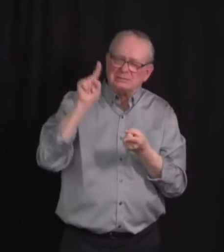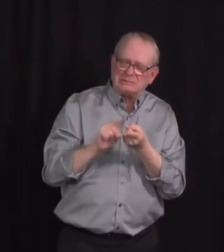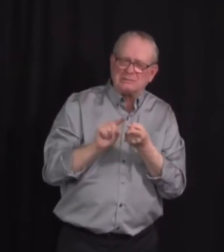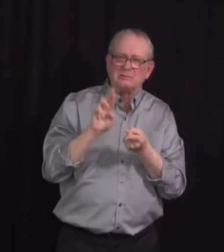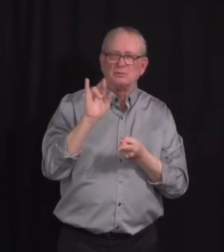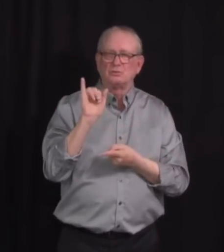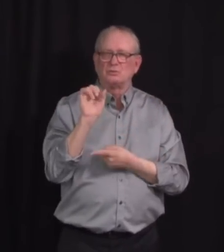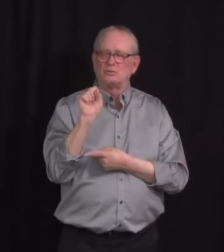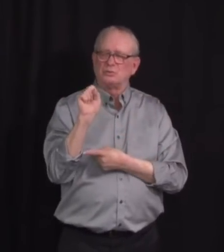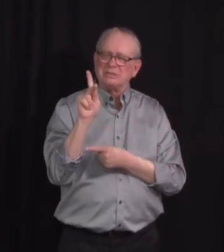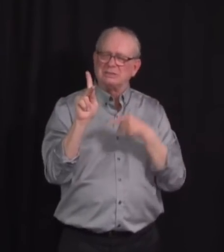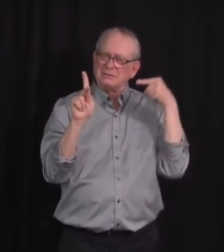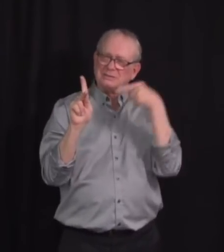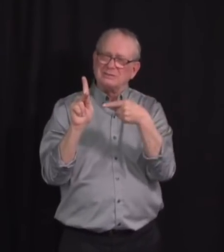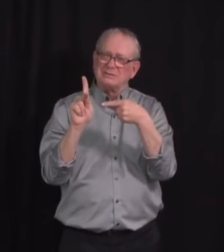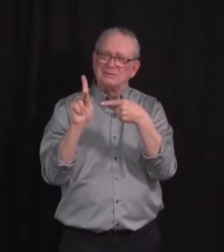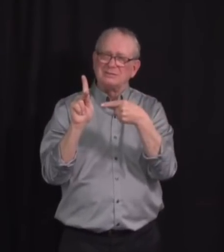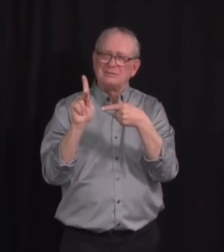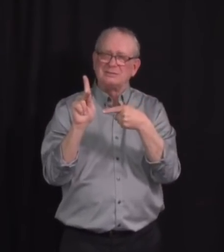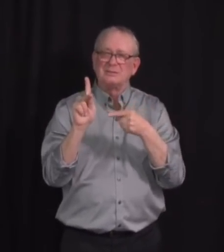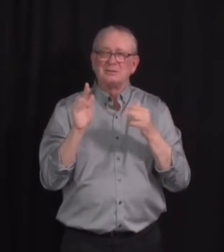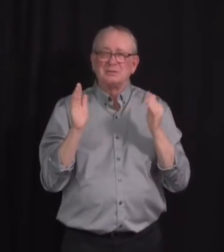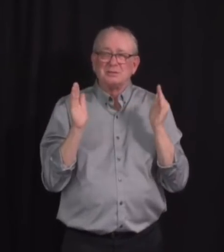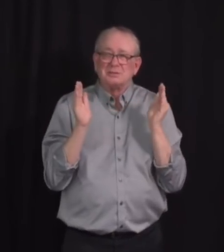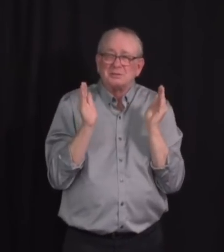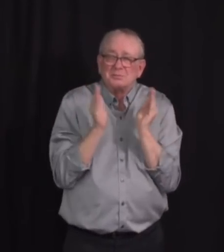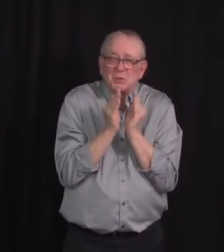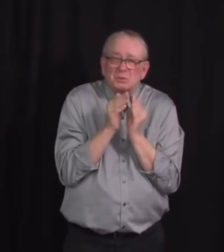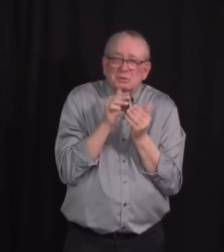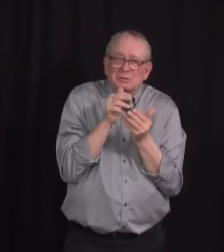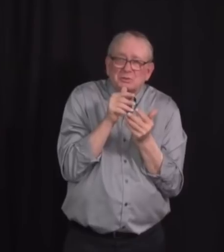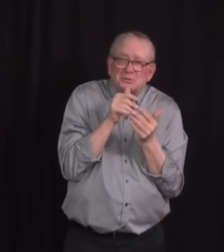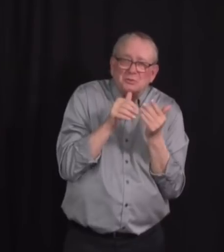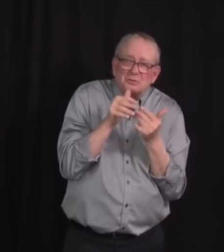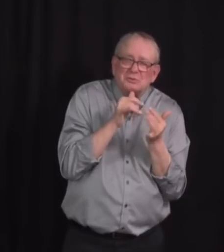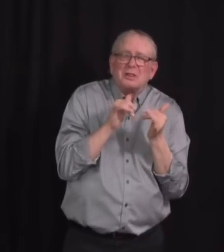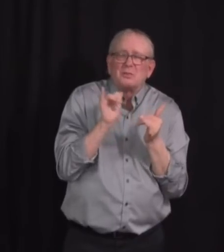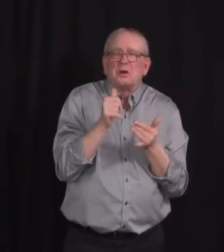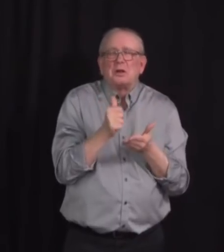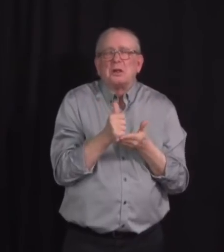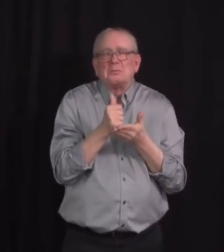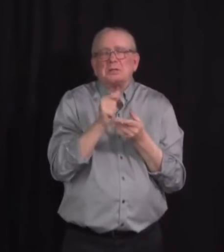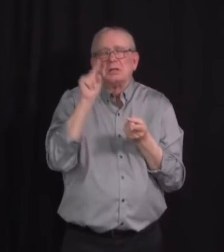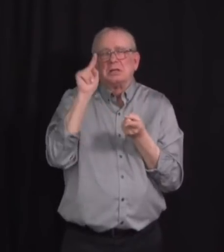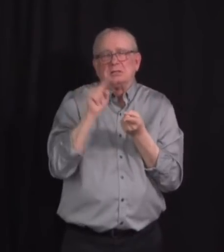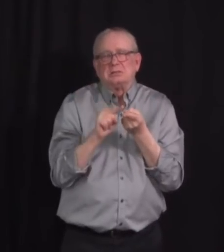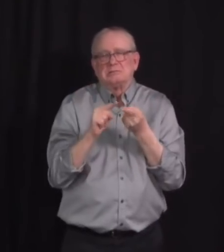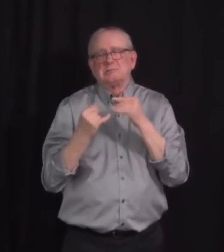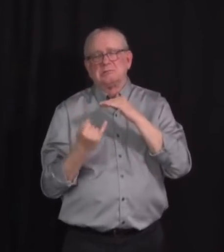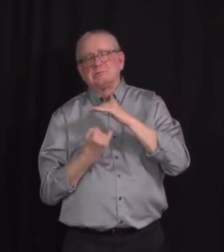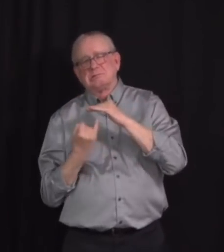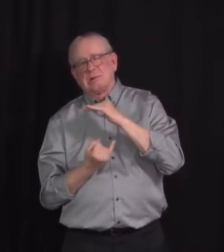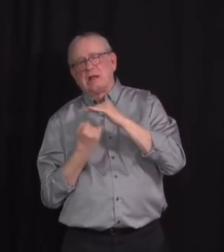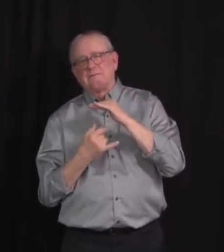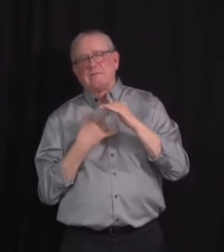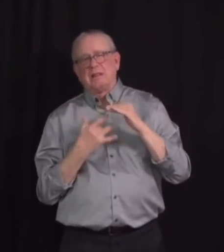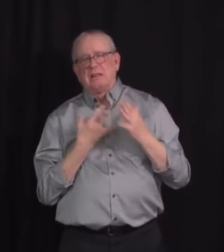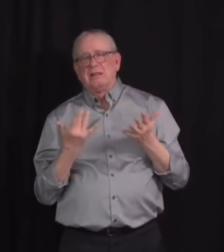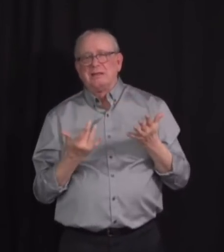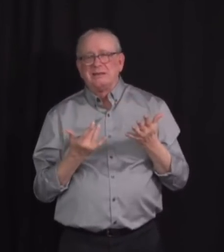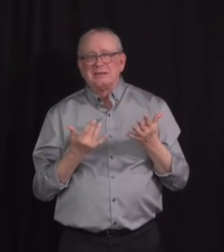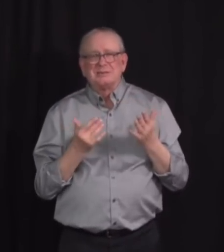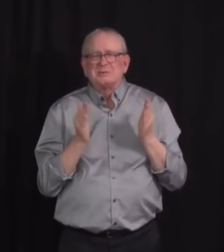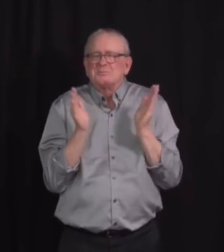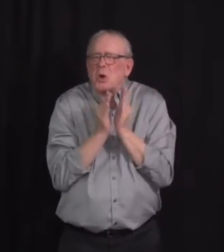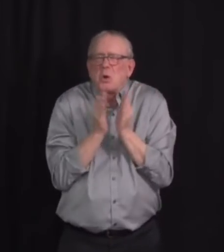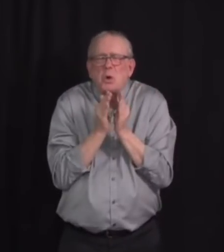social gatherings will help to mitigate that risk of isolation, but also minimize the chance that people may be having very